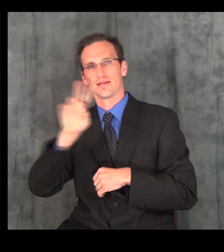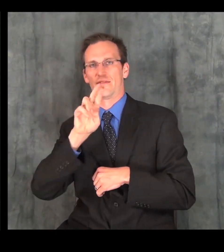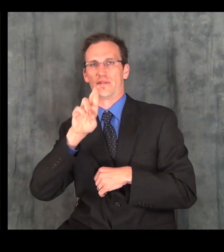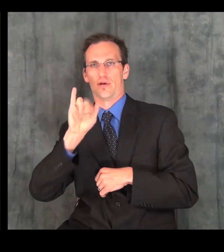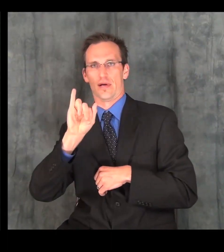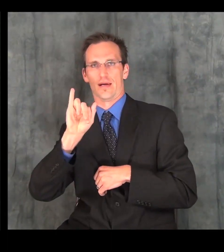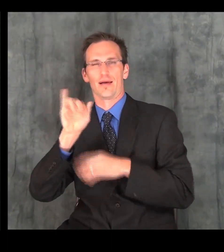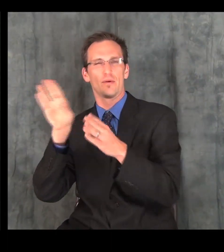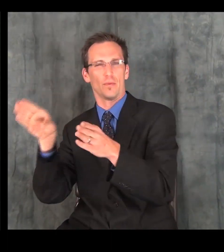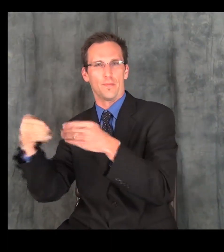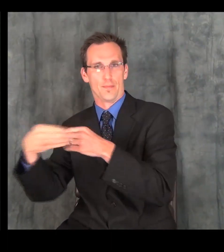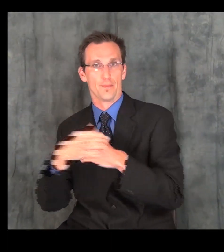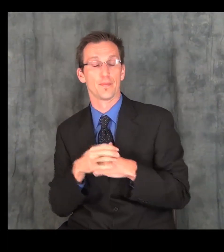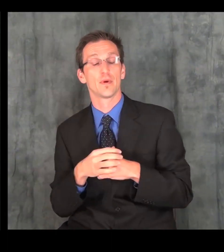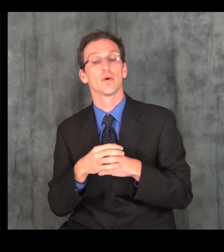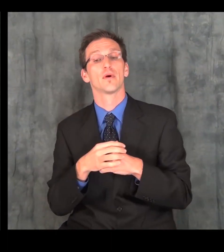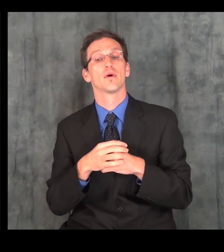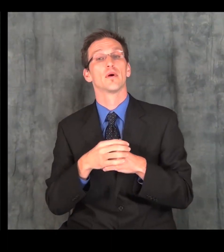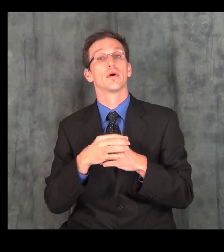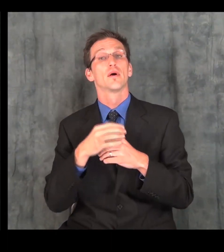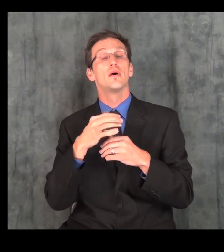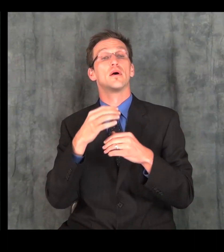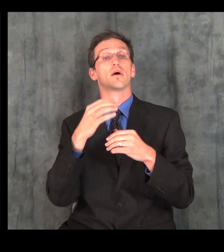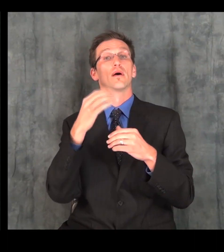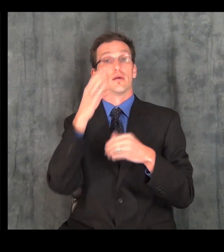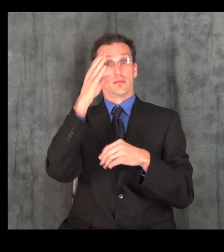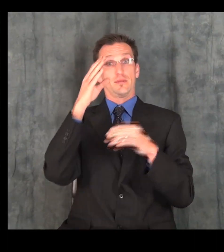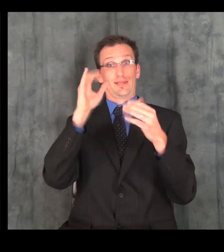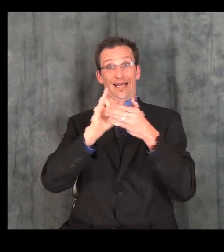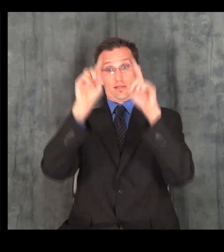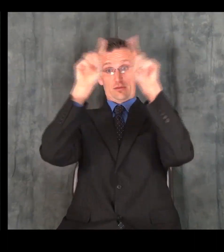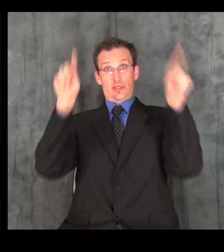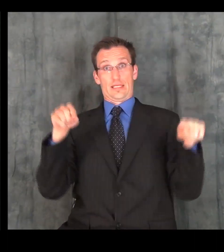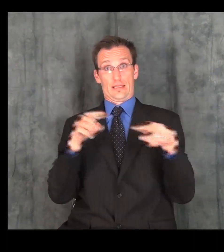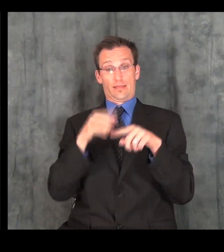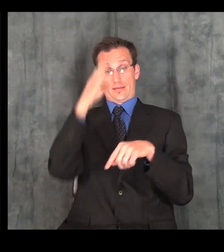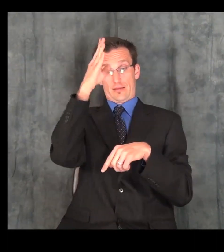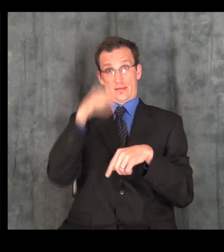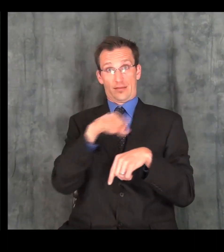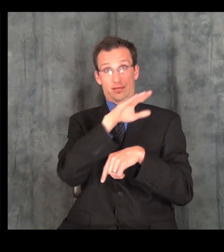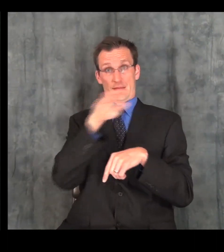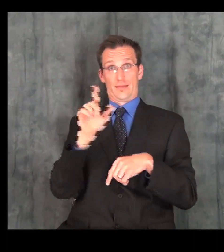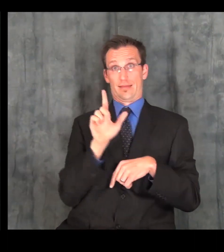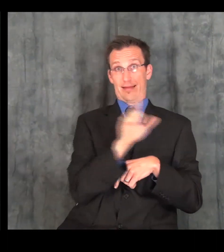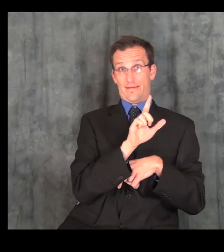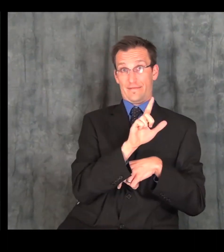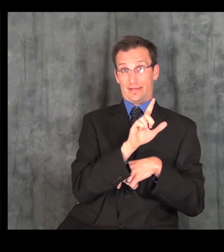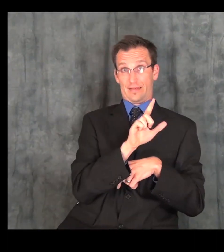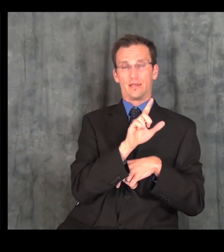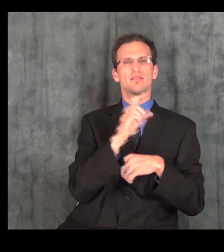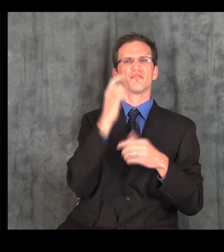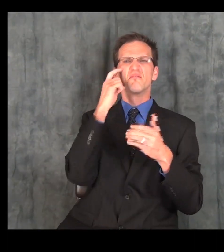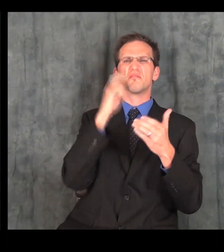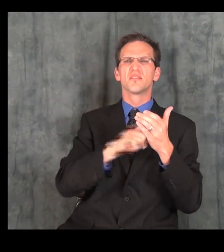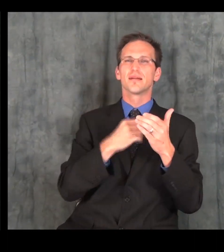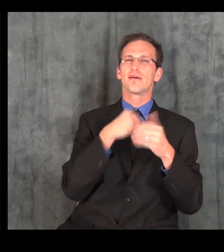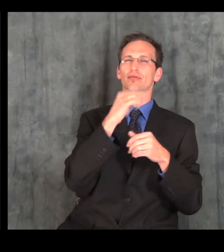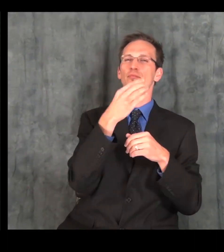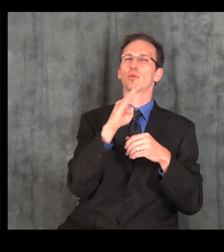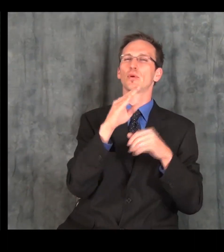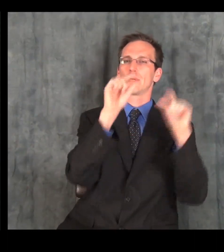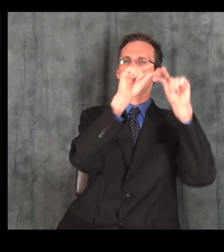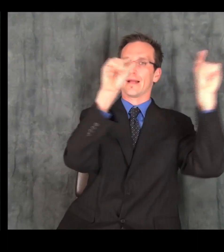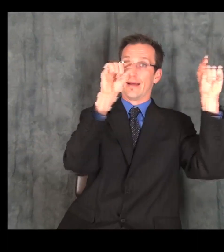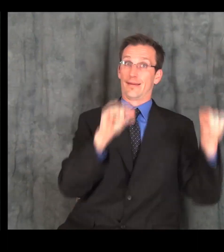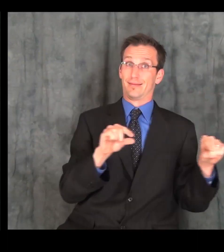You'll see on the left-hand quadrant on the PowerPoint screen, which is the one that's got the blue line around